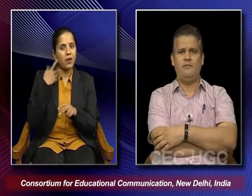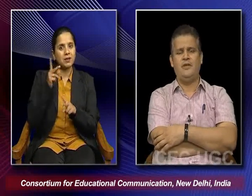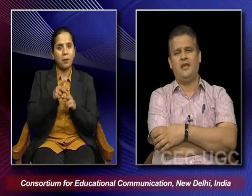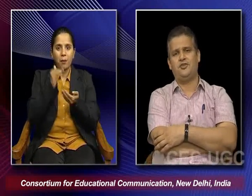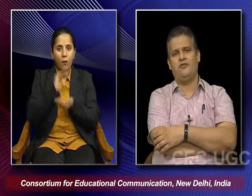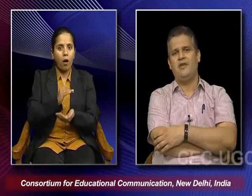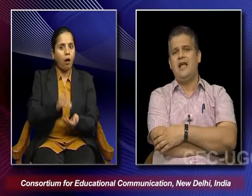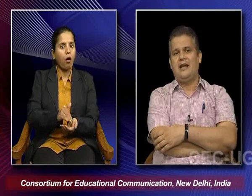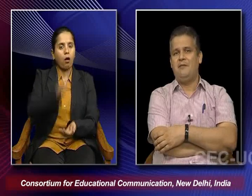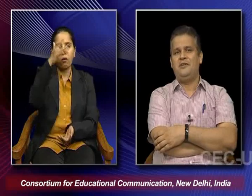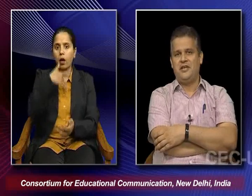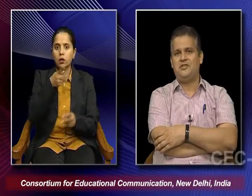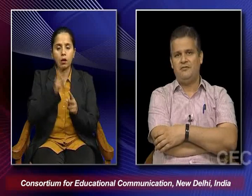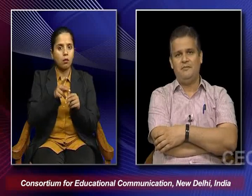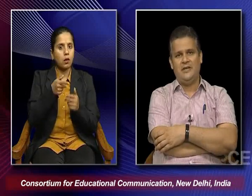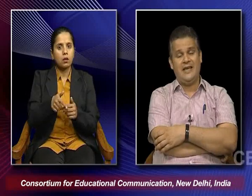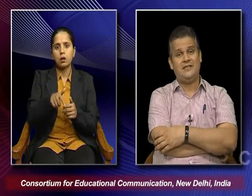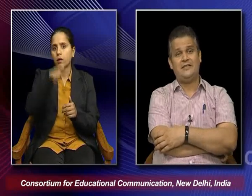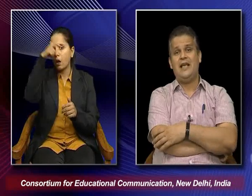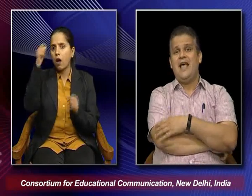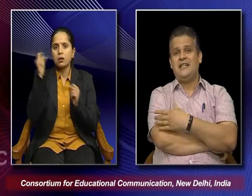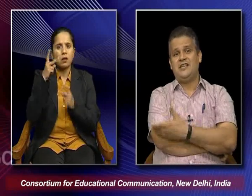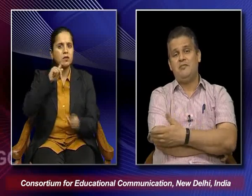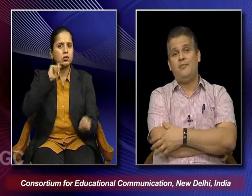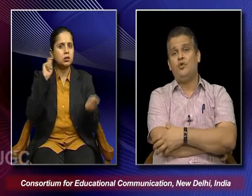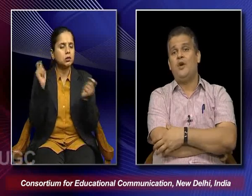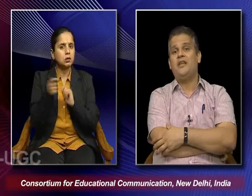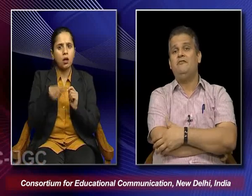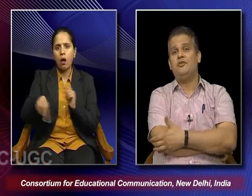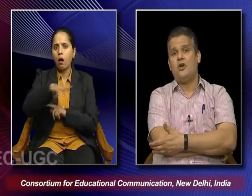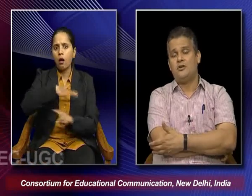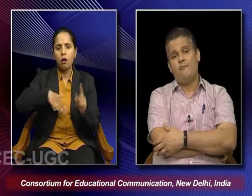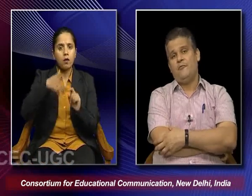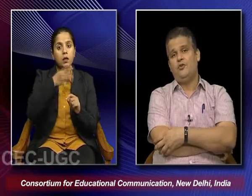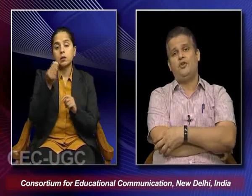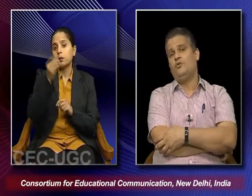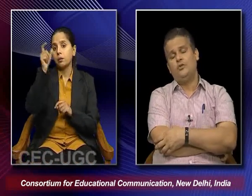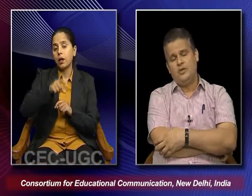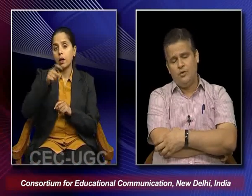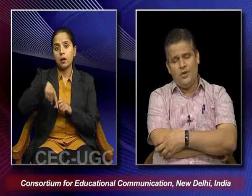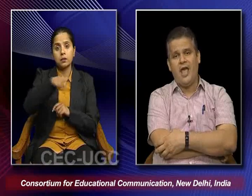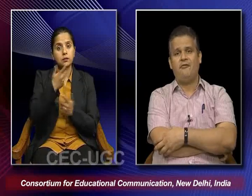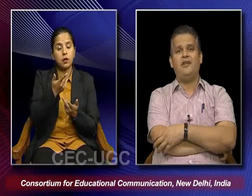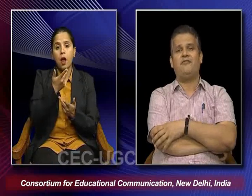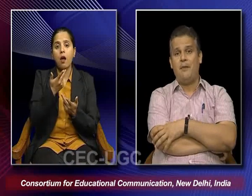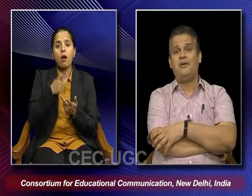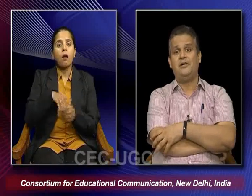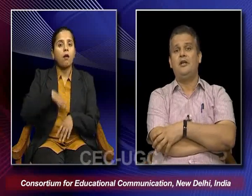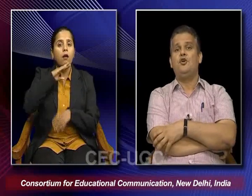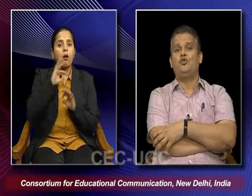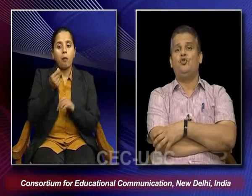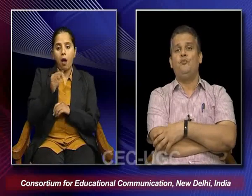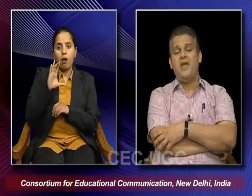of the implication of climate change driven implications, and some people who are even not they don't have enough